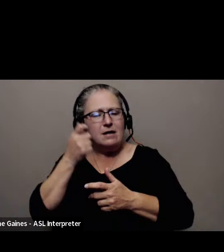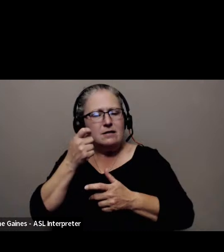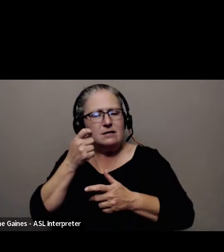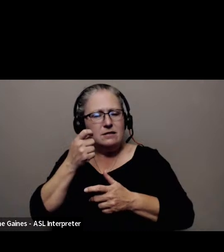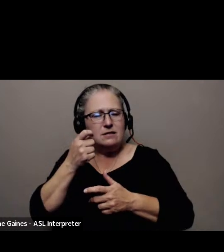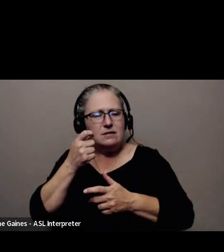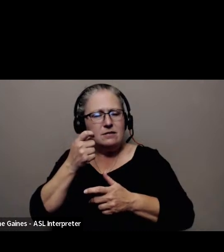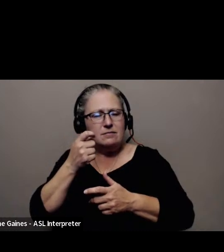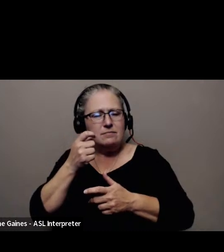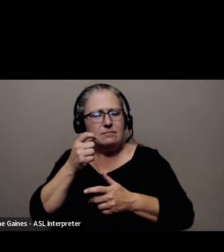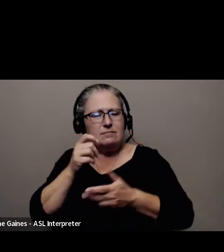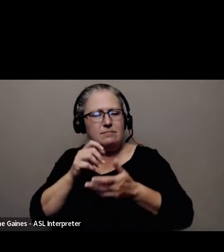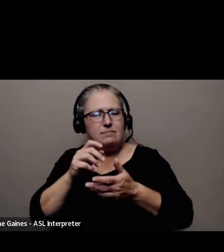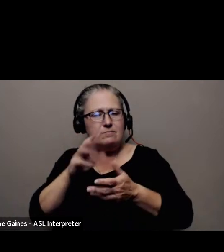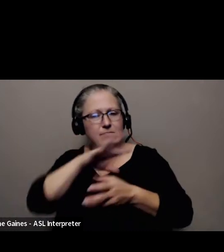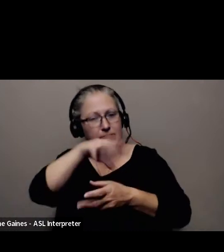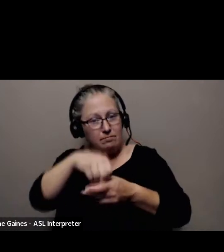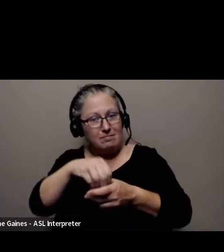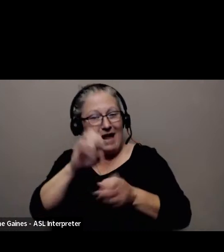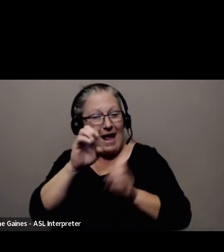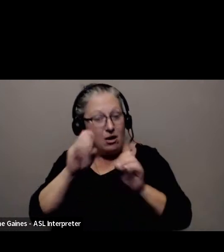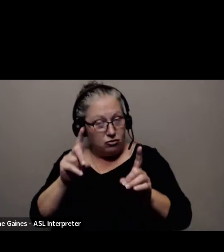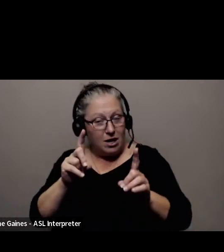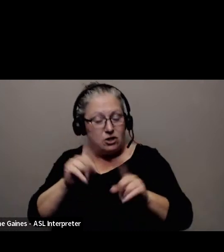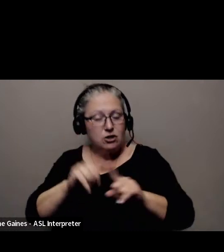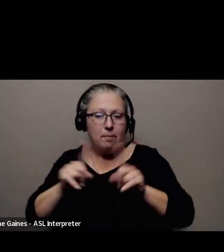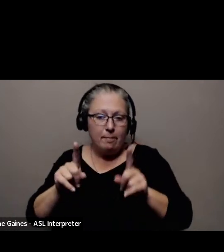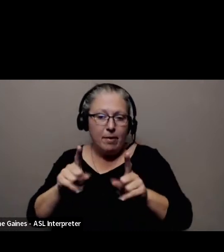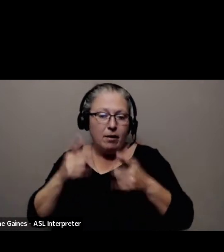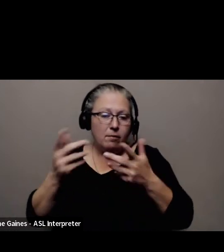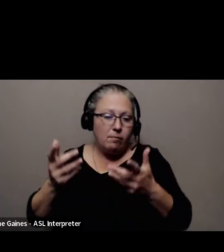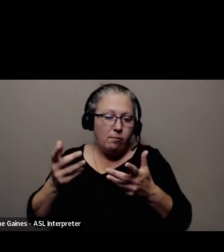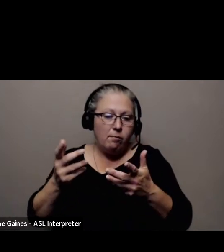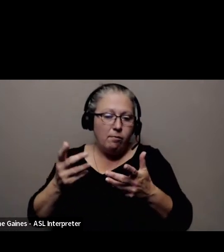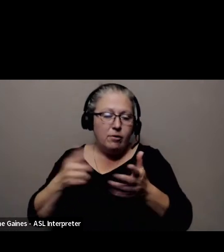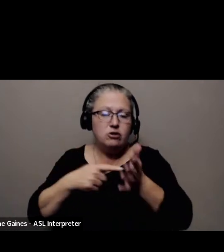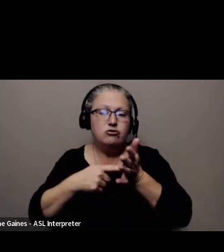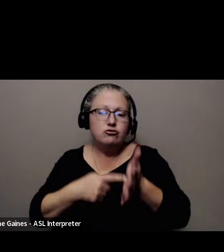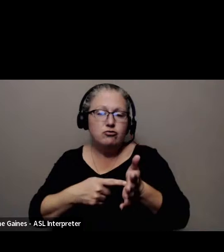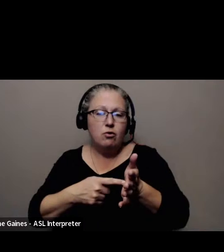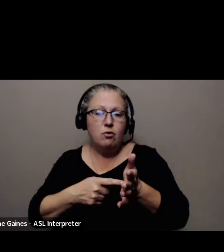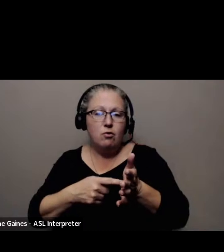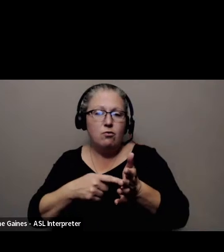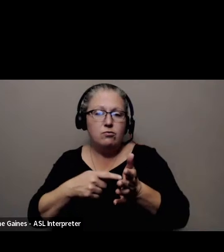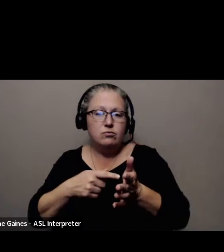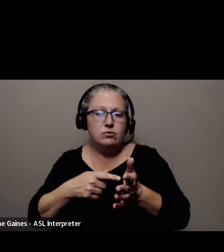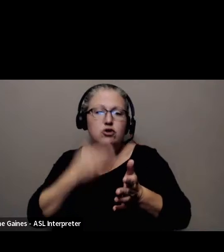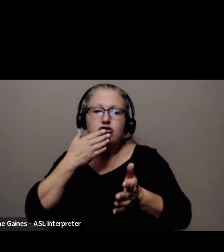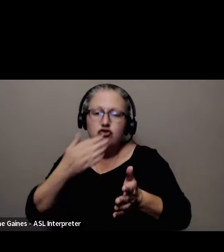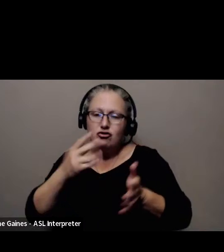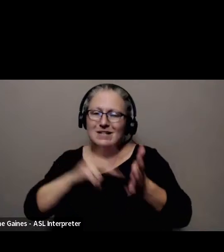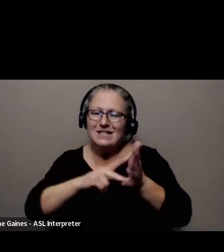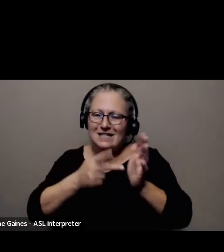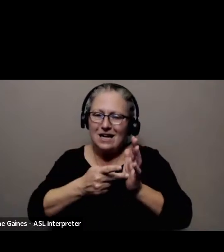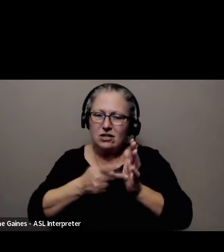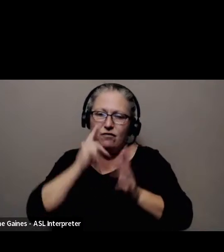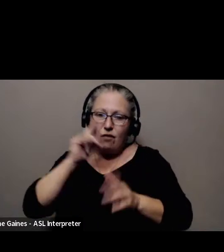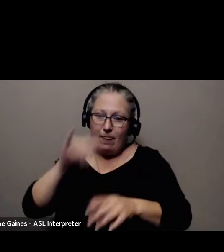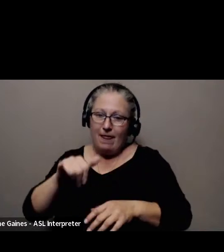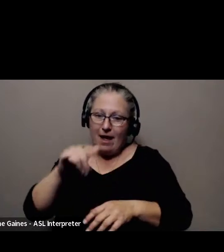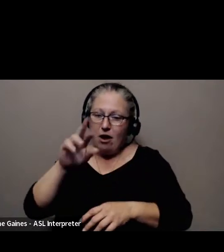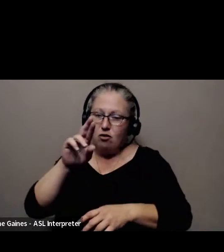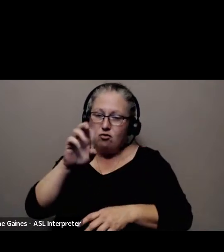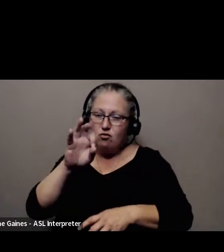get into education, but it just, it just shows a good intention with the referendum